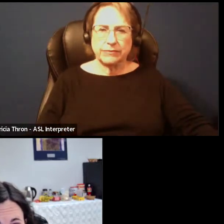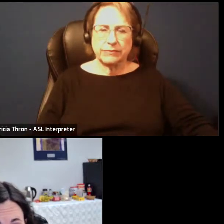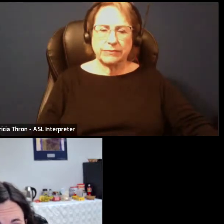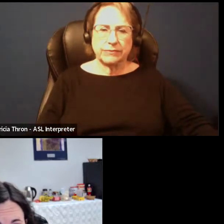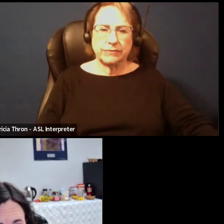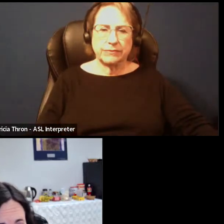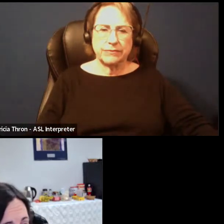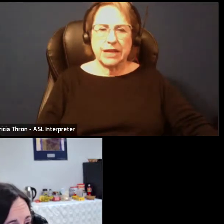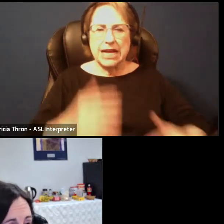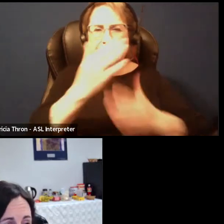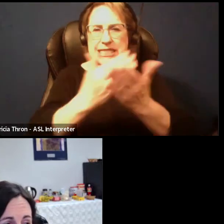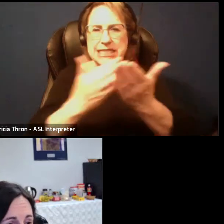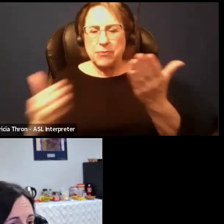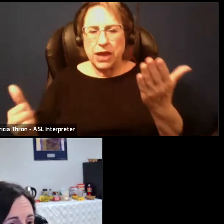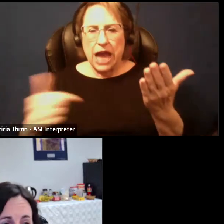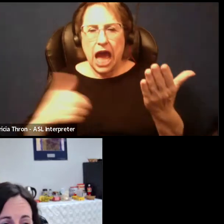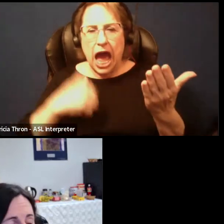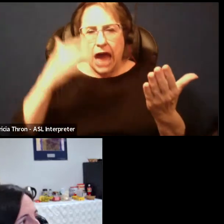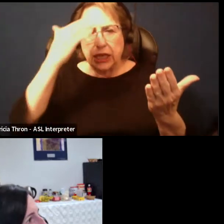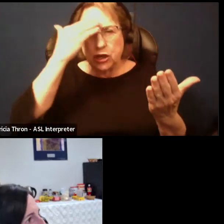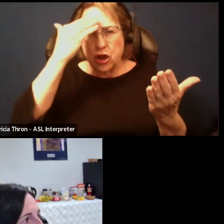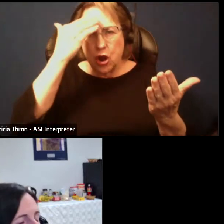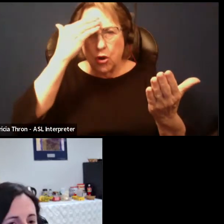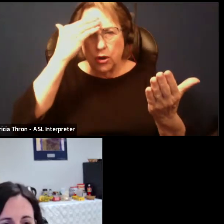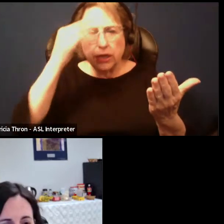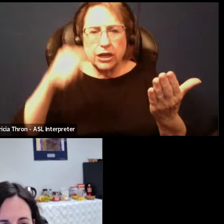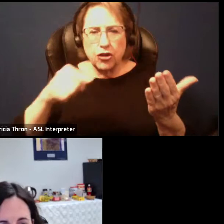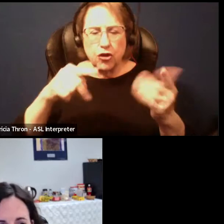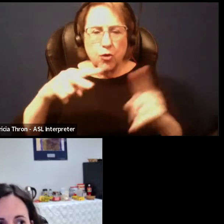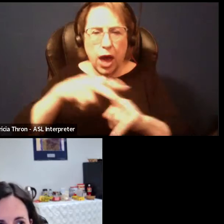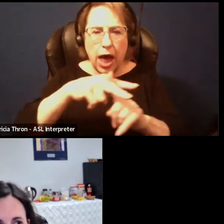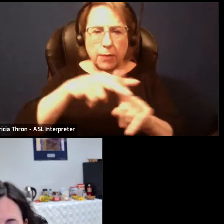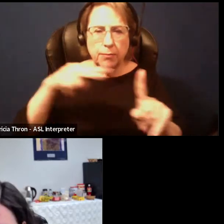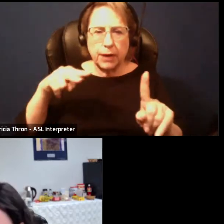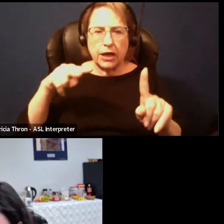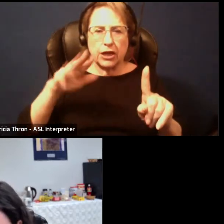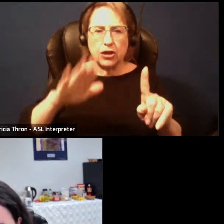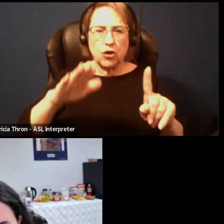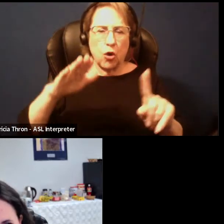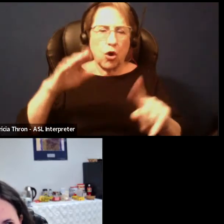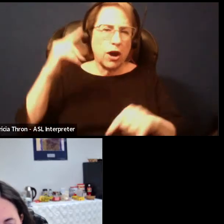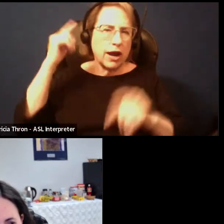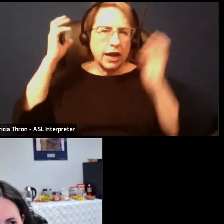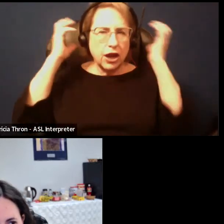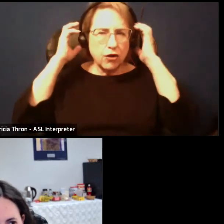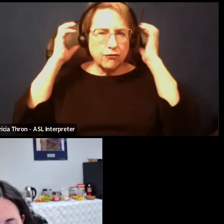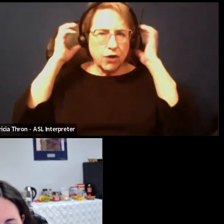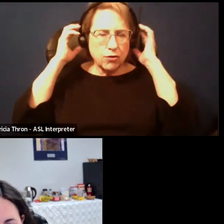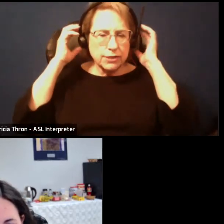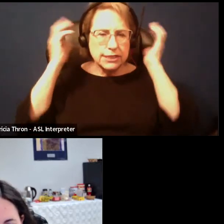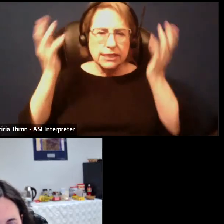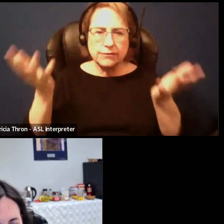It's something on your end. I know you had, did you unplug your earphones? Because then it might be the,